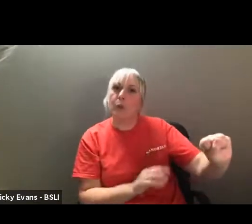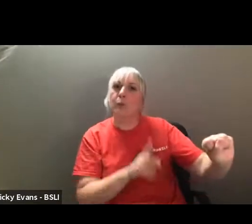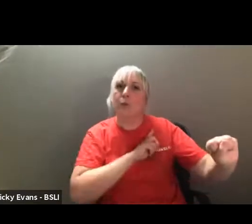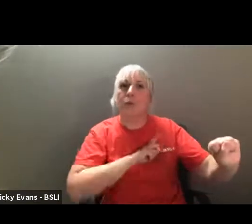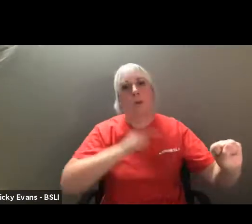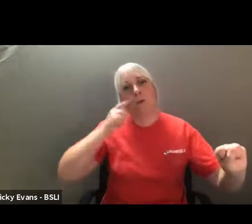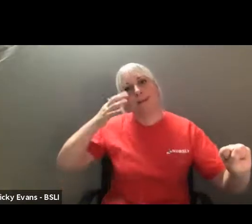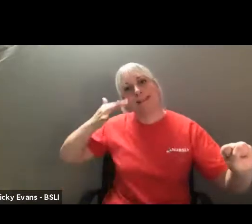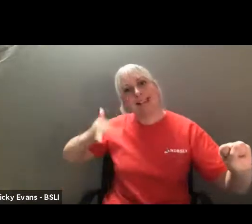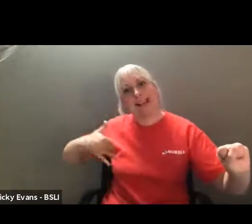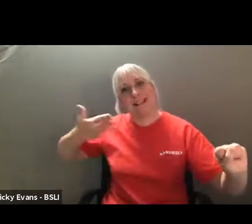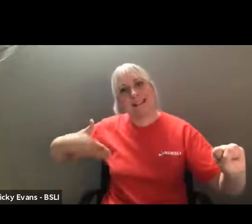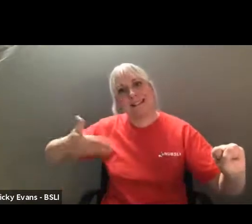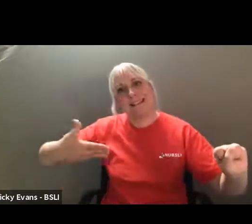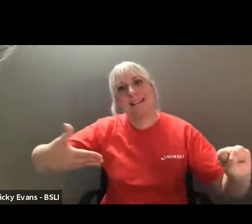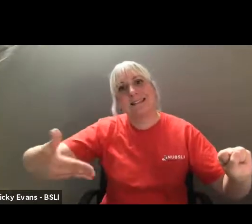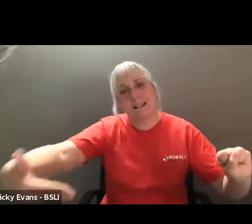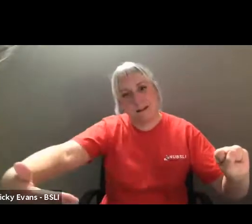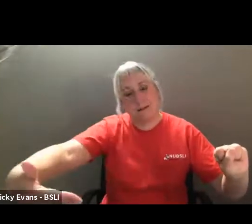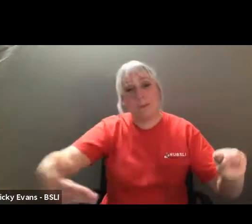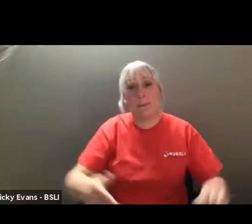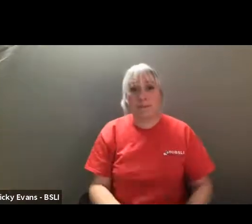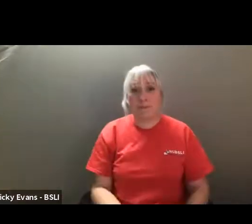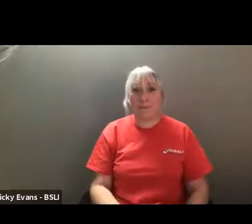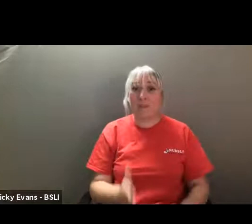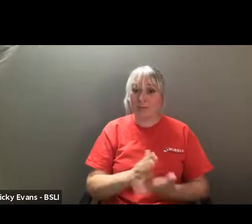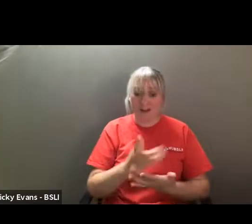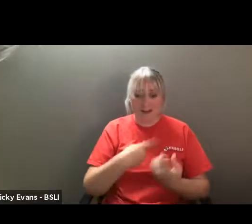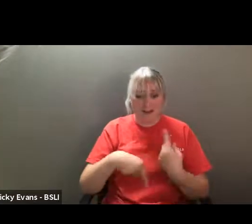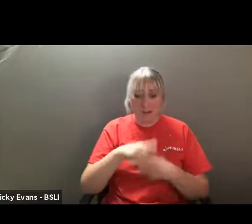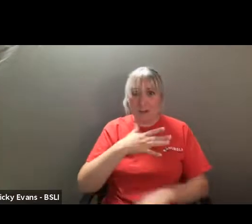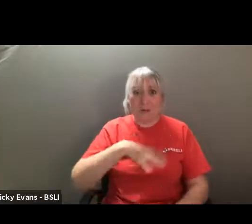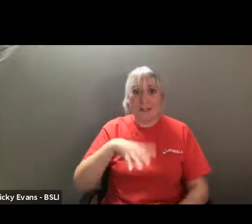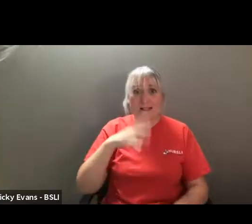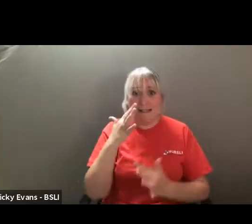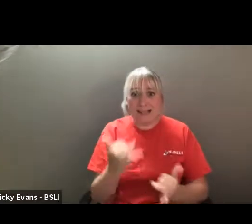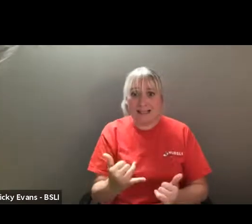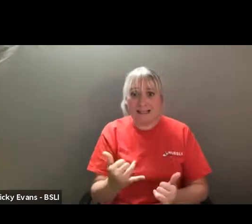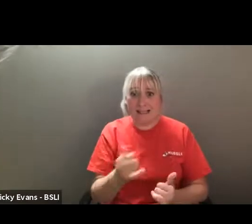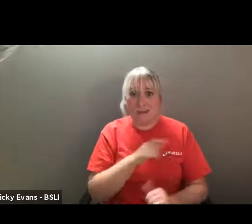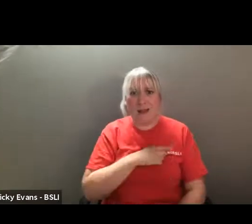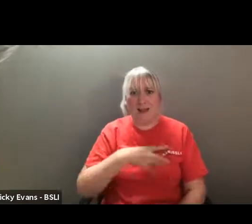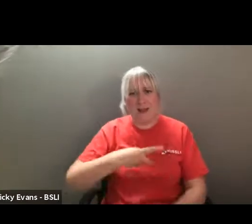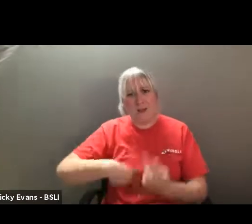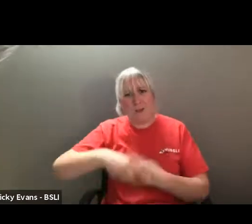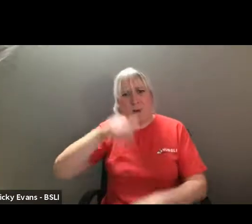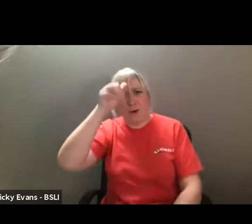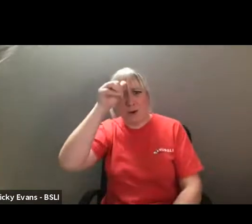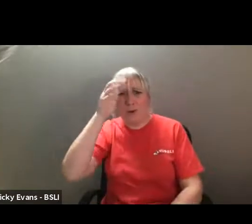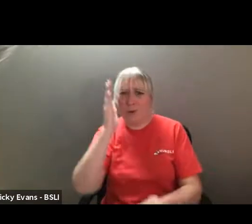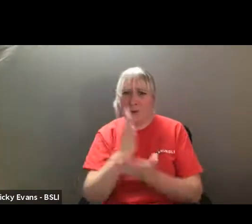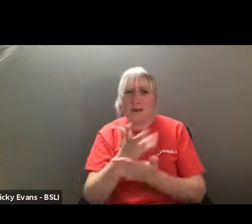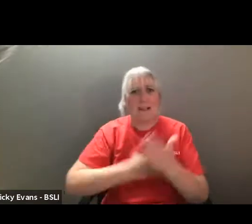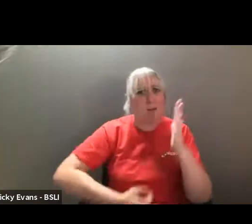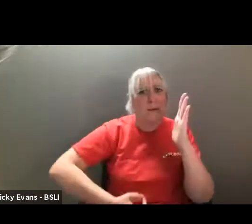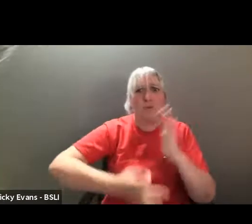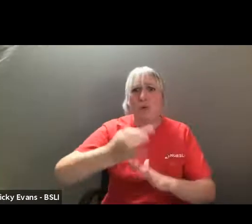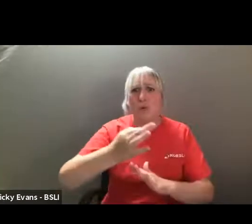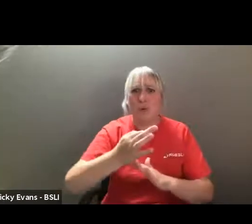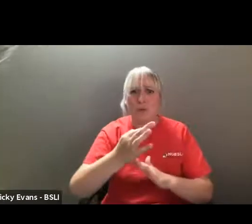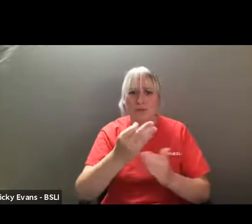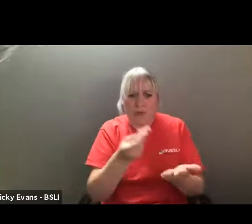test. And we didn't need a test to tell us that what we needed to do was increase the existing rate of social assistance